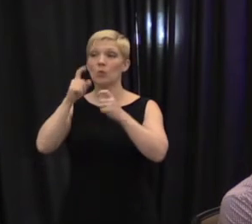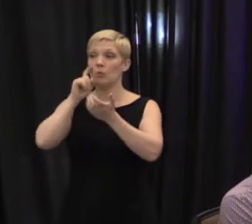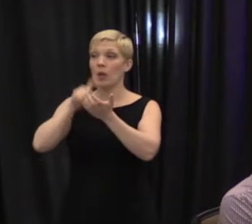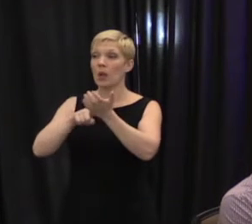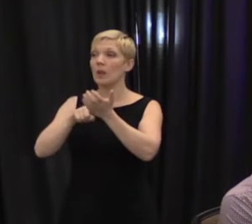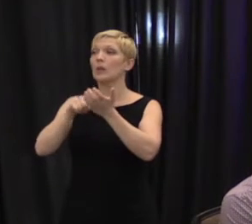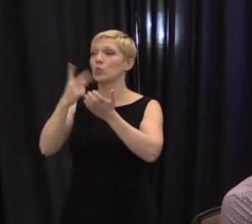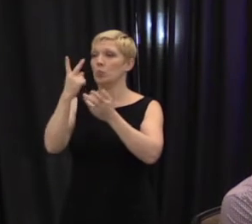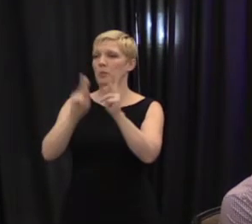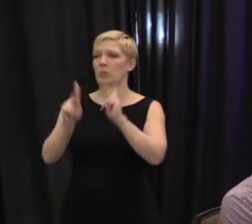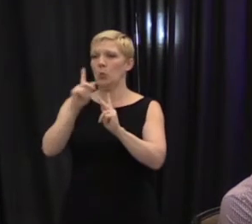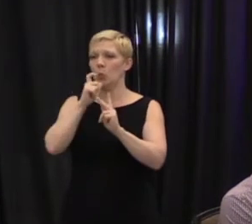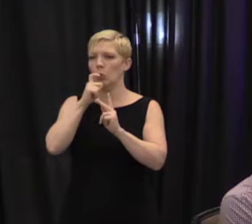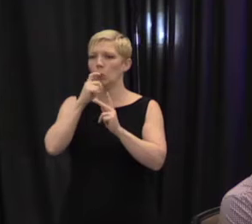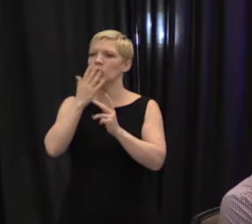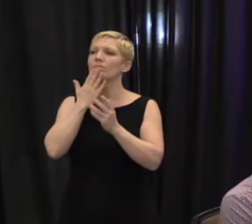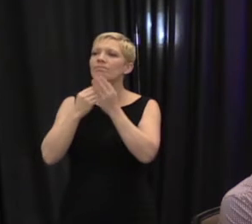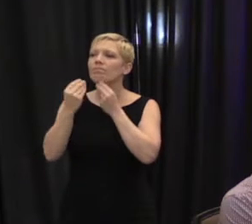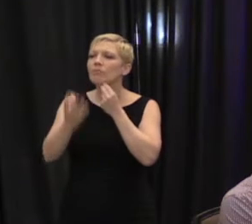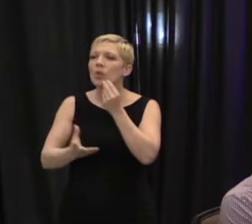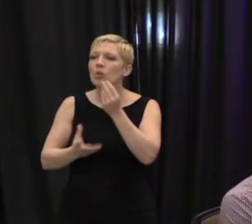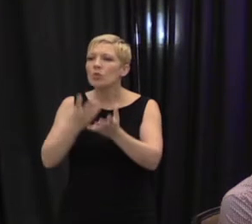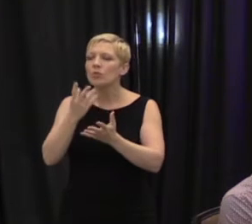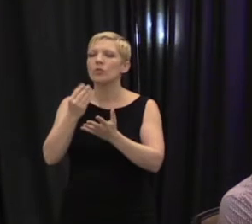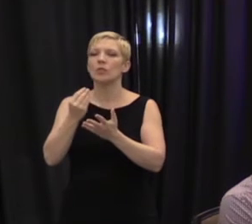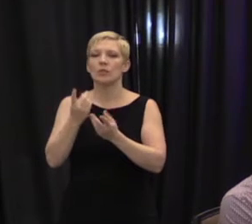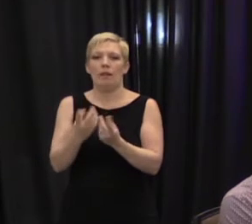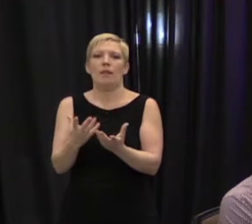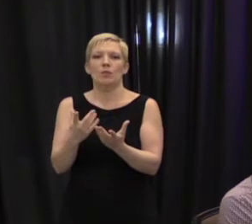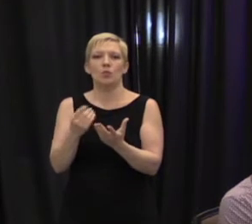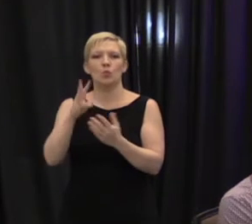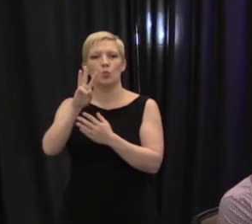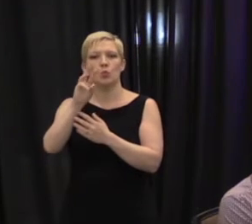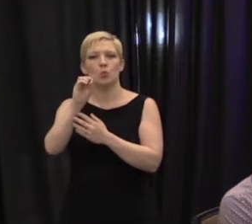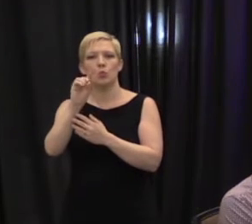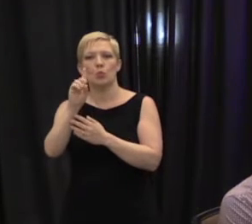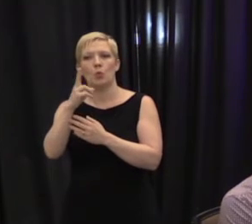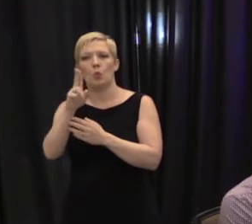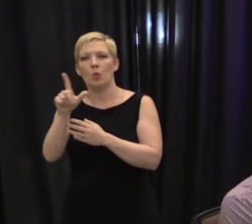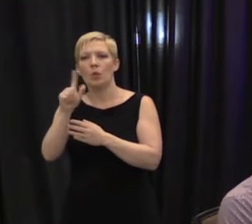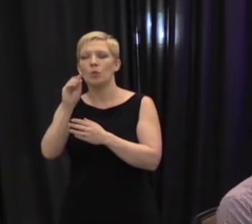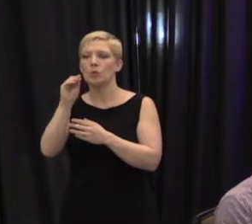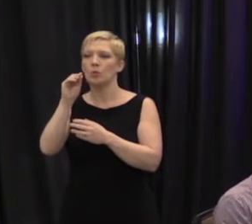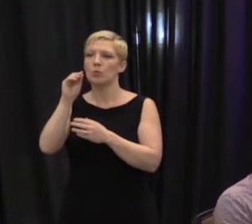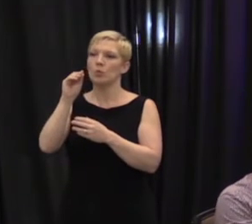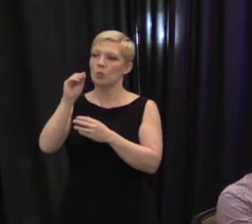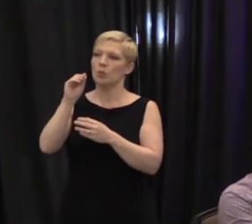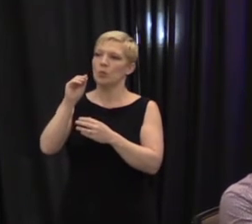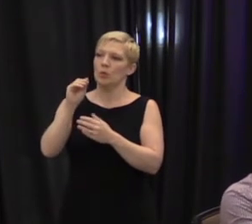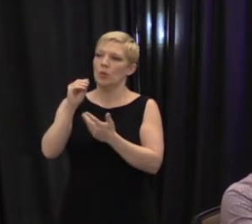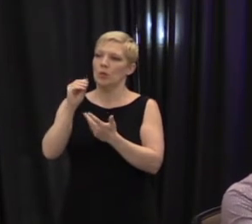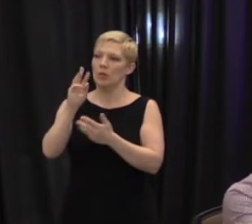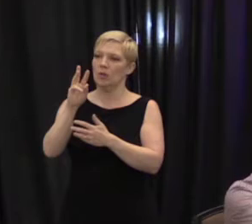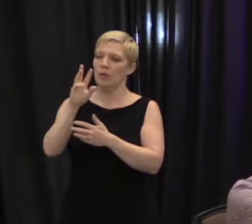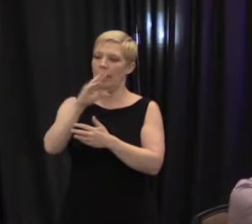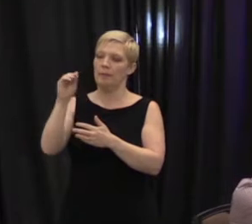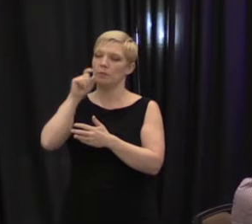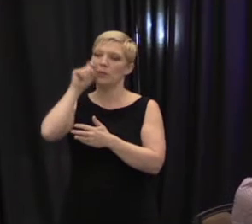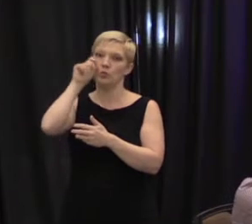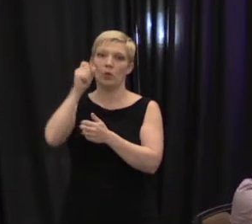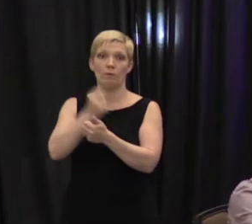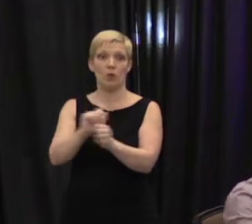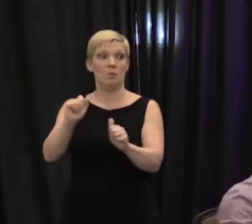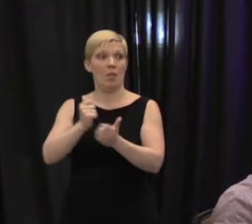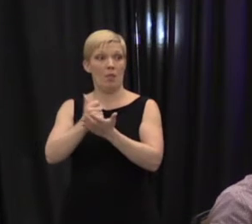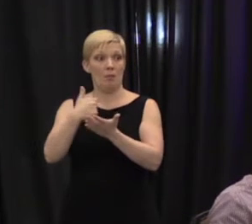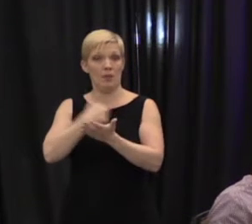whose generosity and dedication to Woodhull and to sexual freedom help